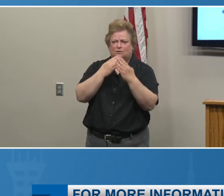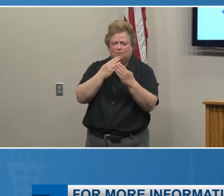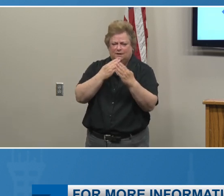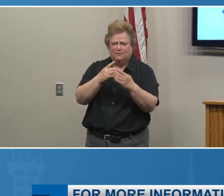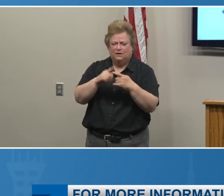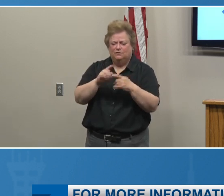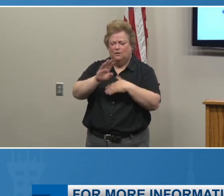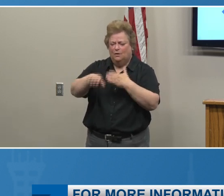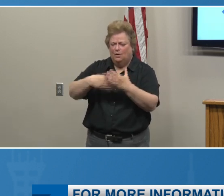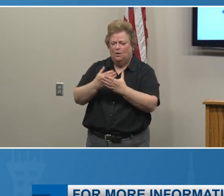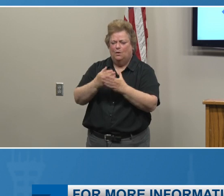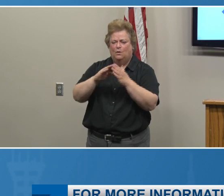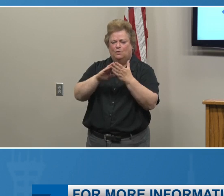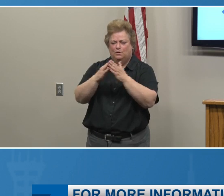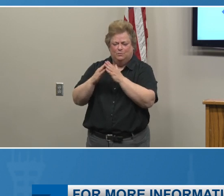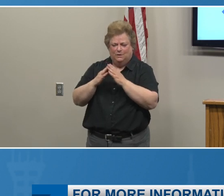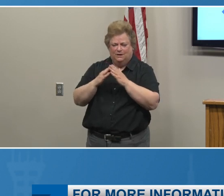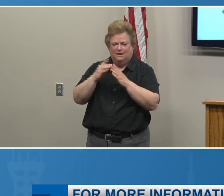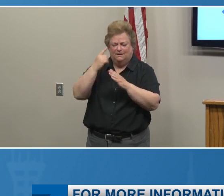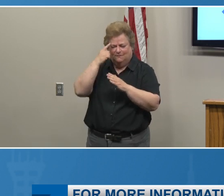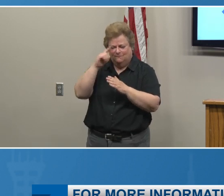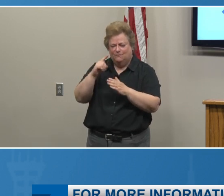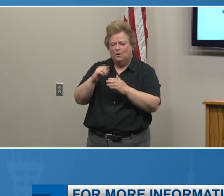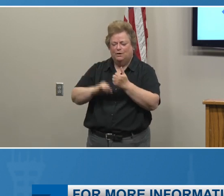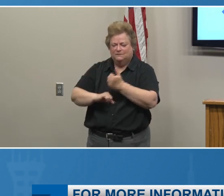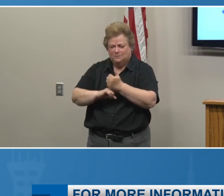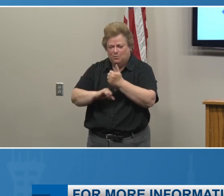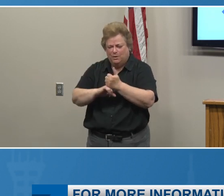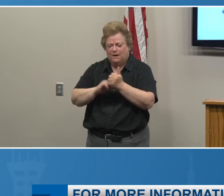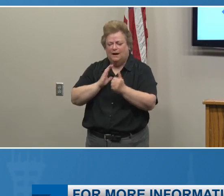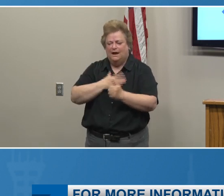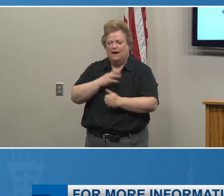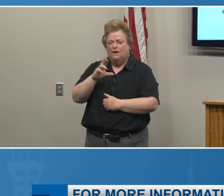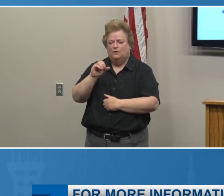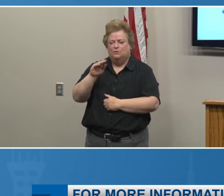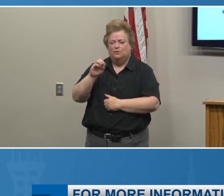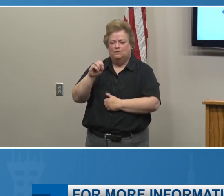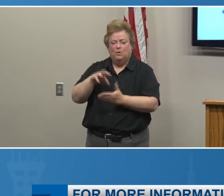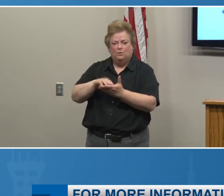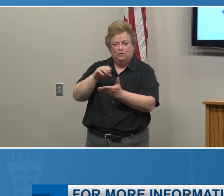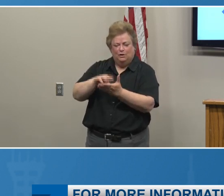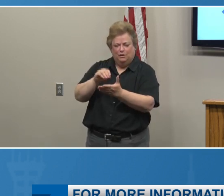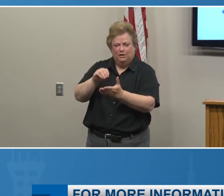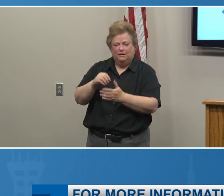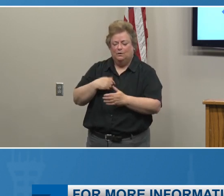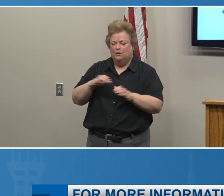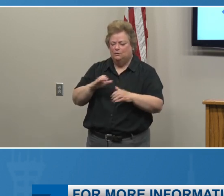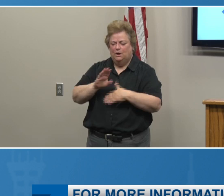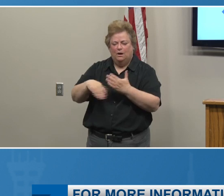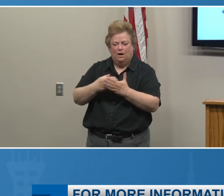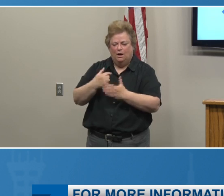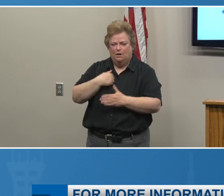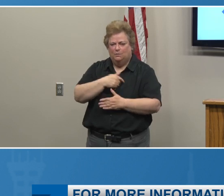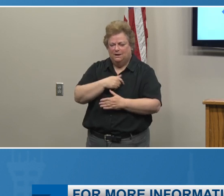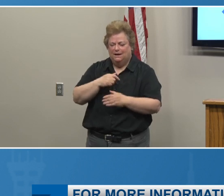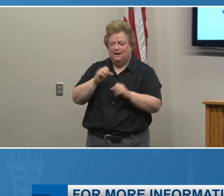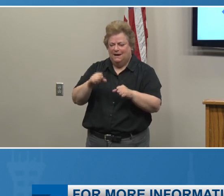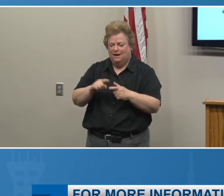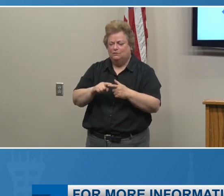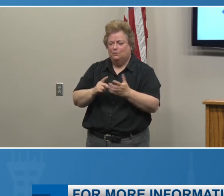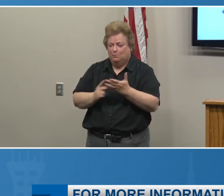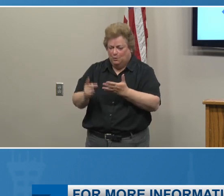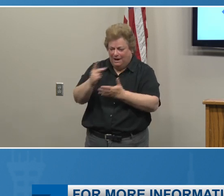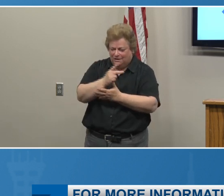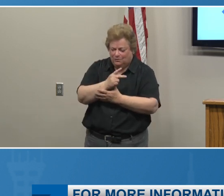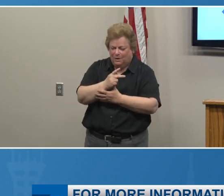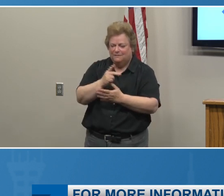entire community for embracing remote learning in a variety of ways we are all doing all that we can and prioritizing what needs to